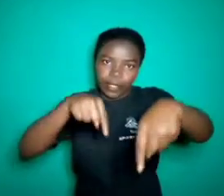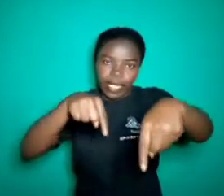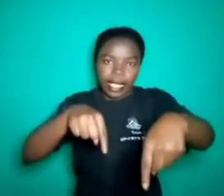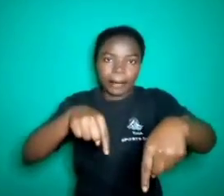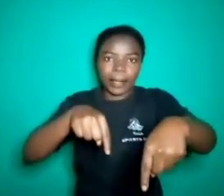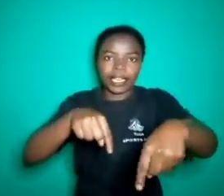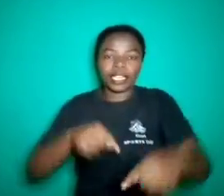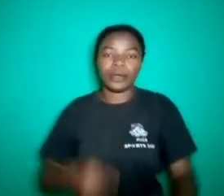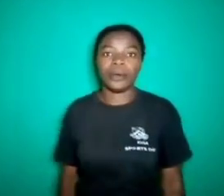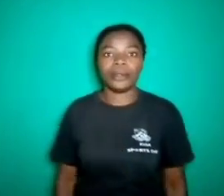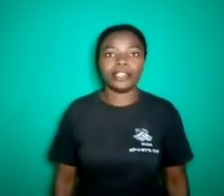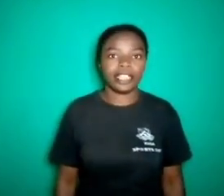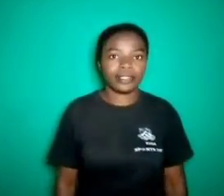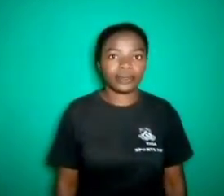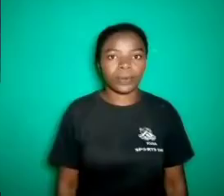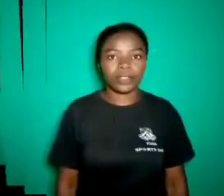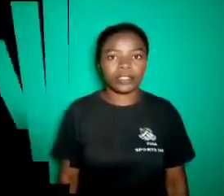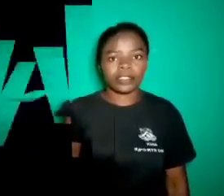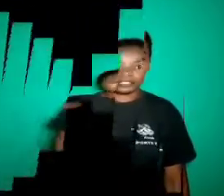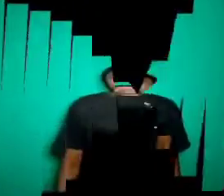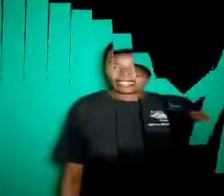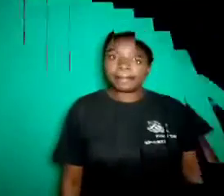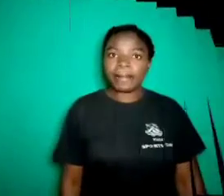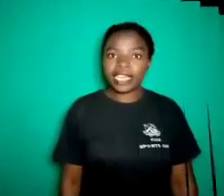A company or escort. Bus,